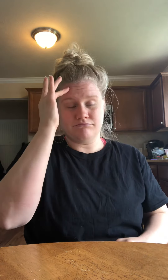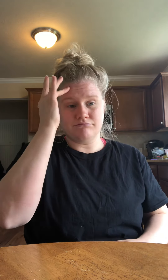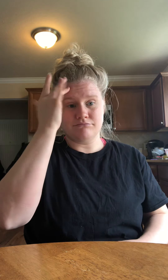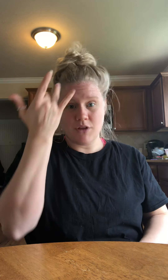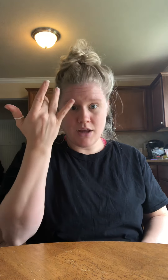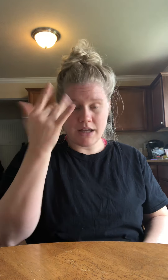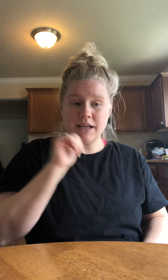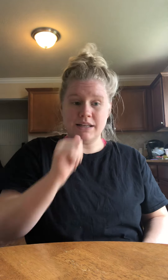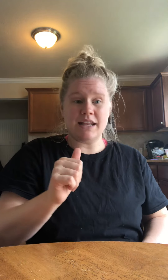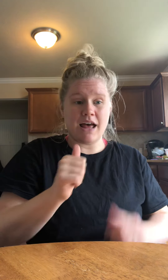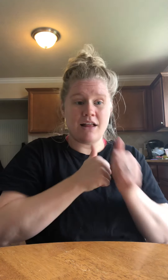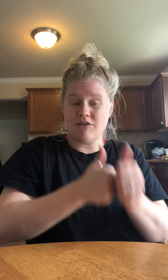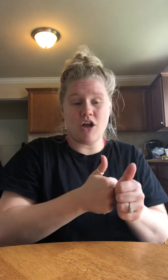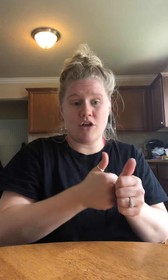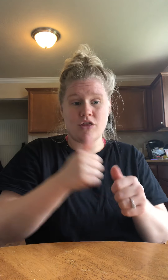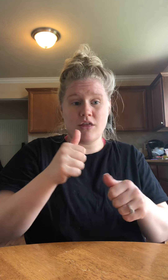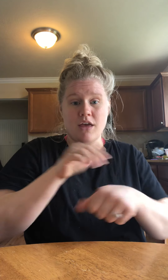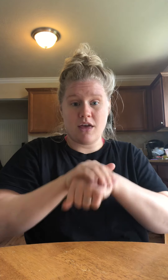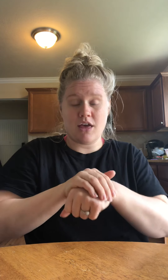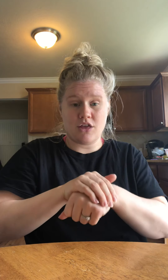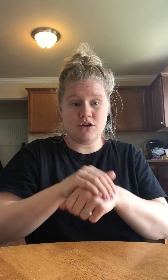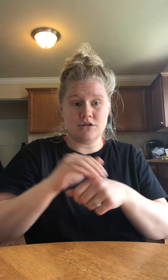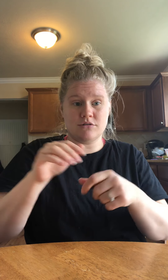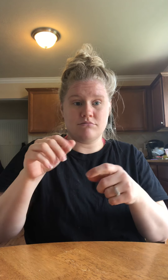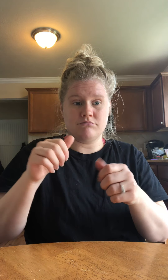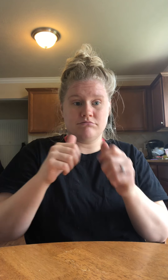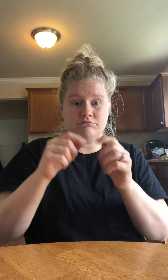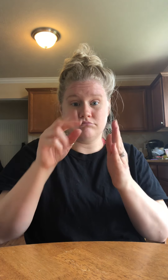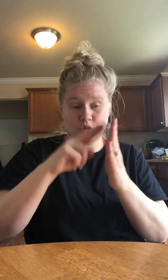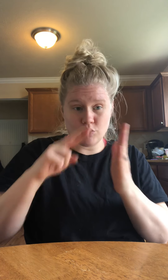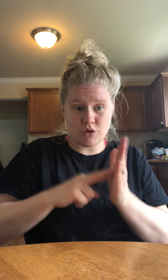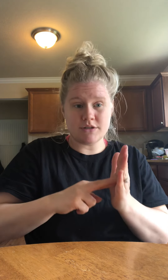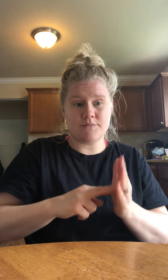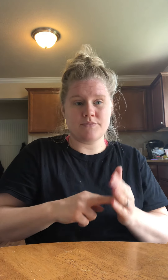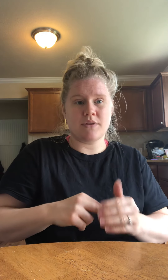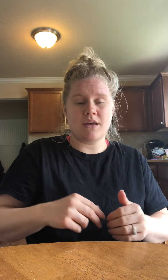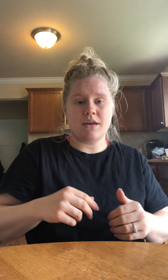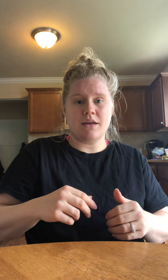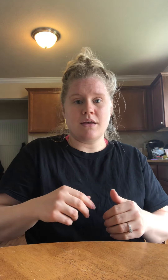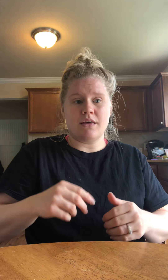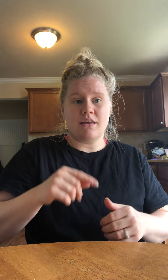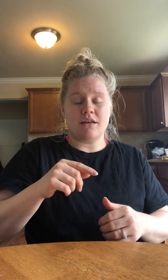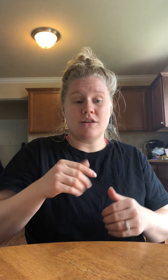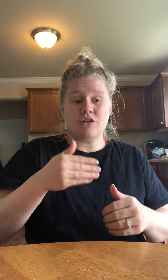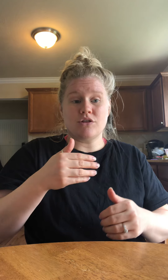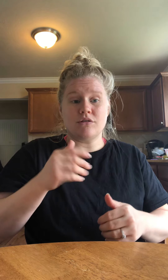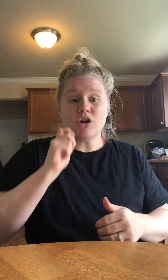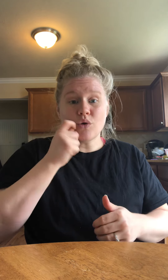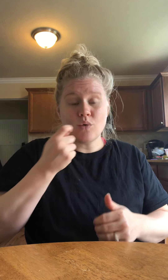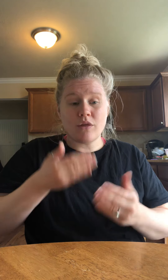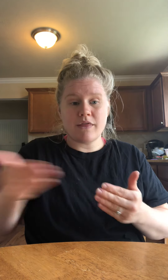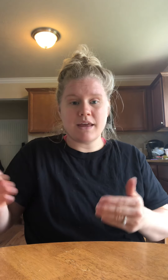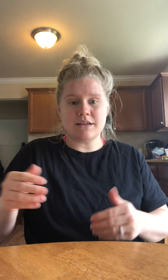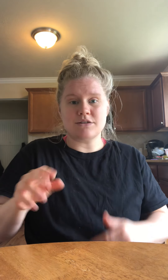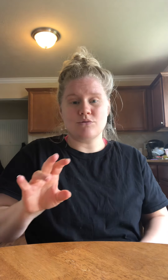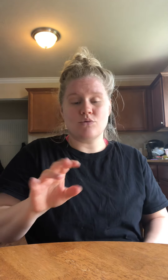here's the cool thing. There are only 7 words that behave this way. What way? I'll explain by writing all of